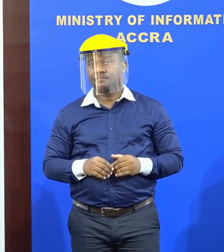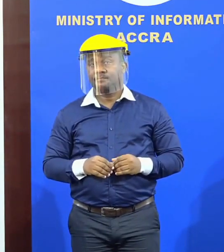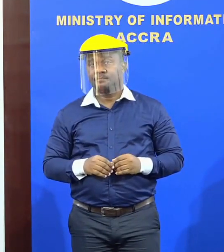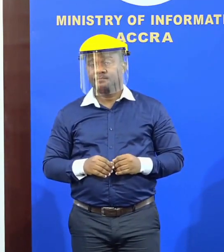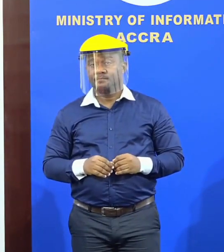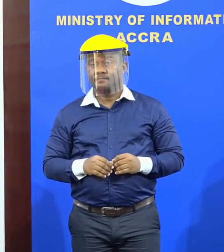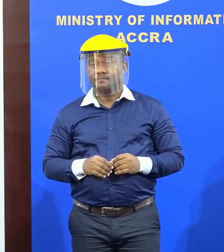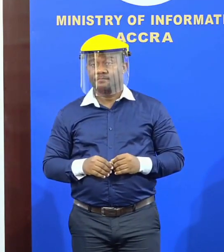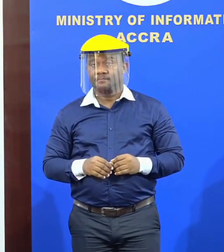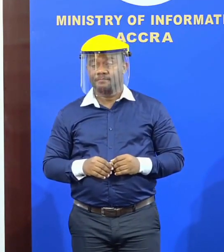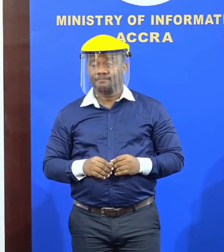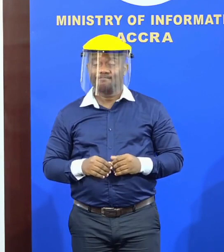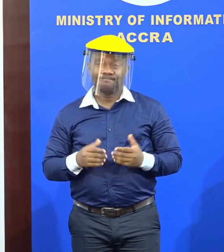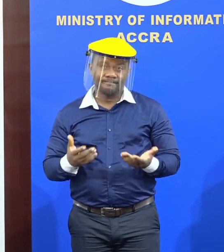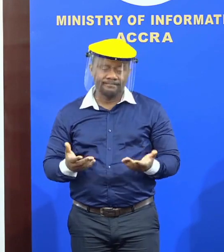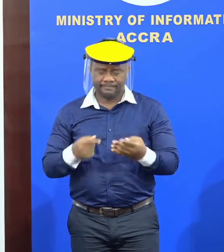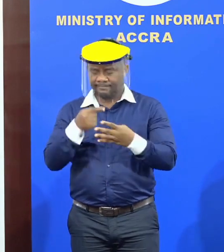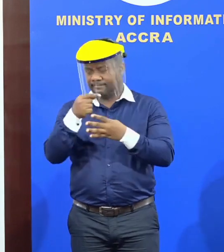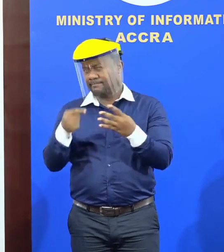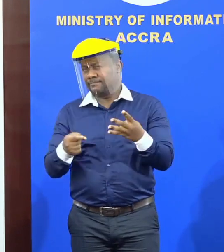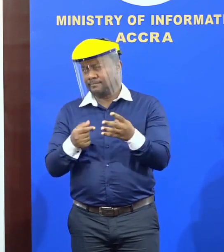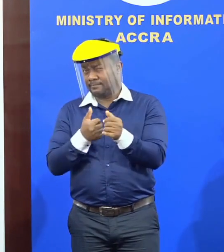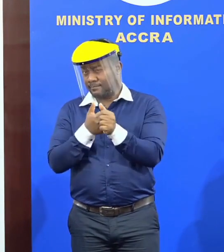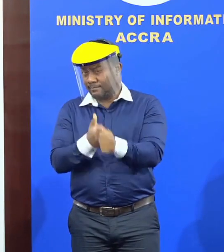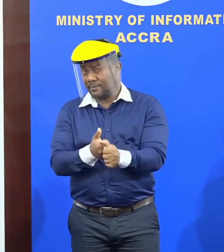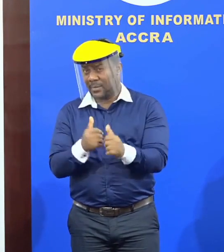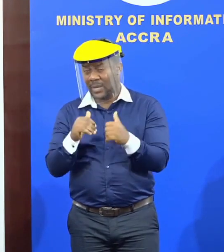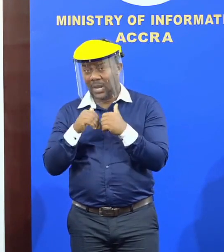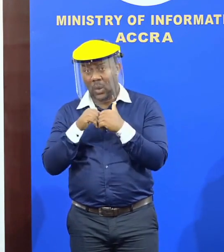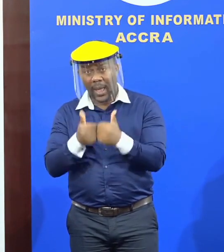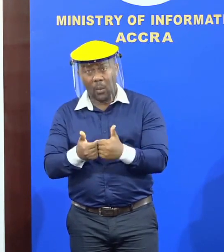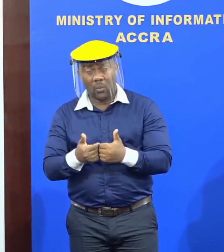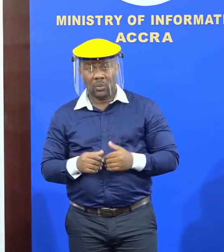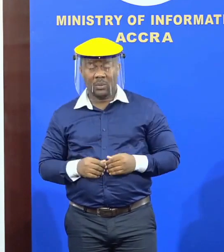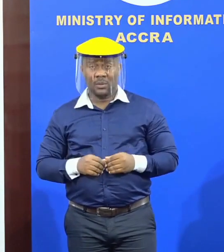So when it comes to the protocols, we looked at